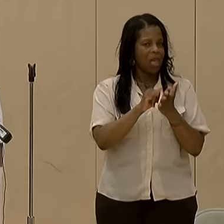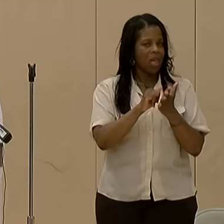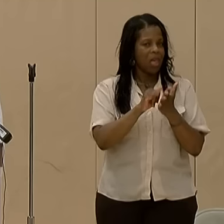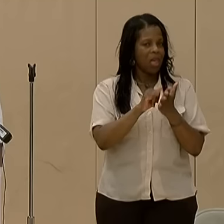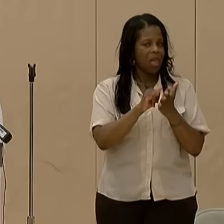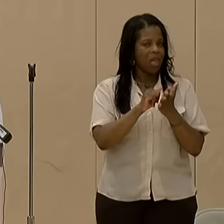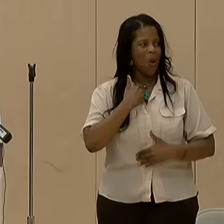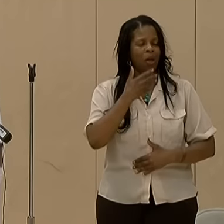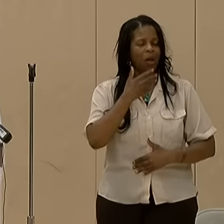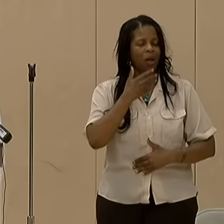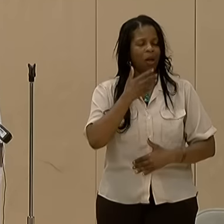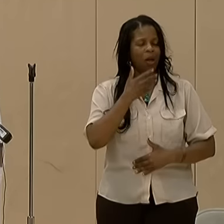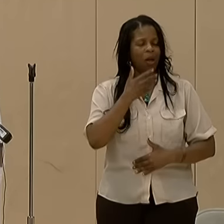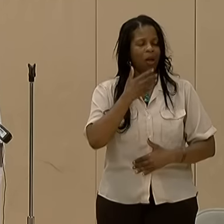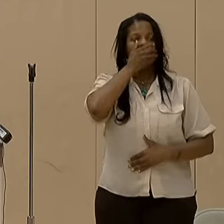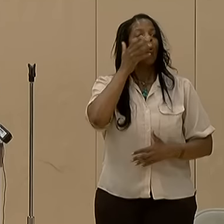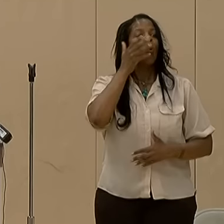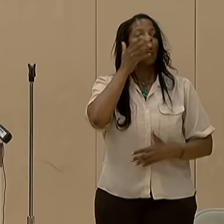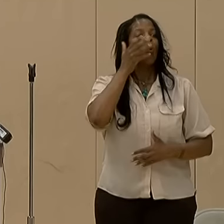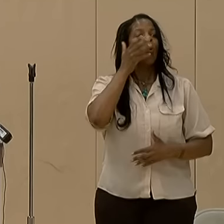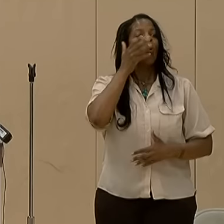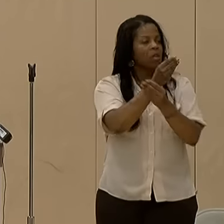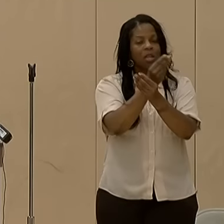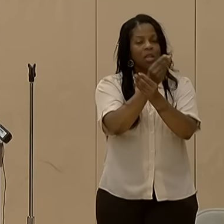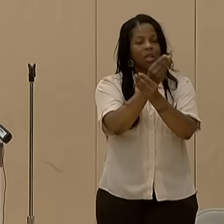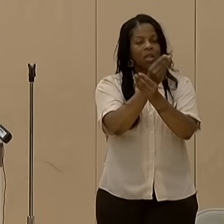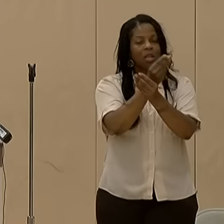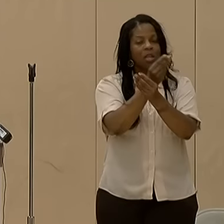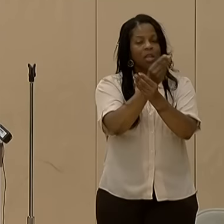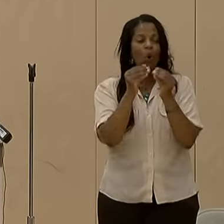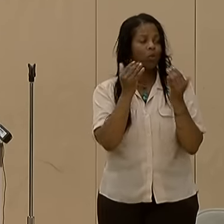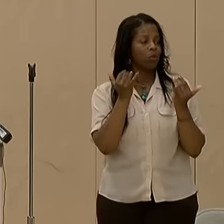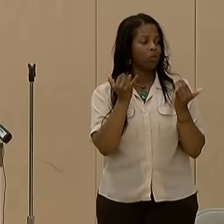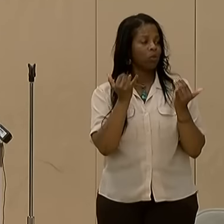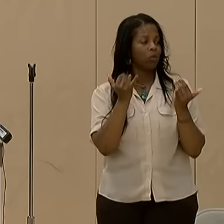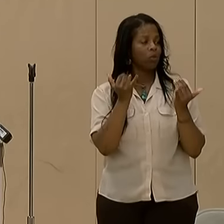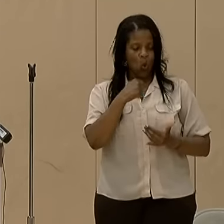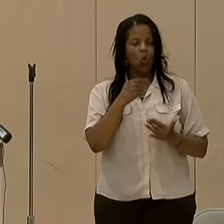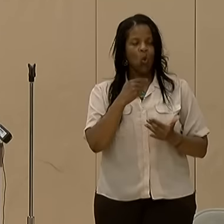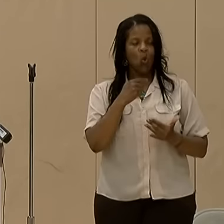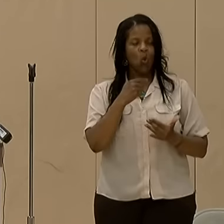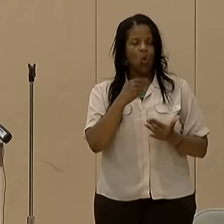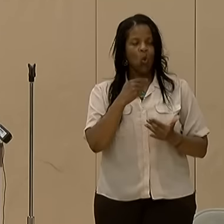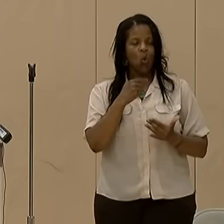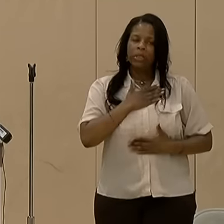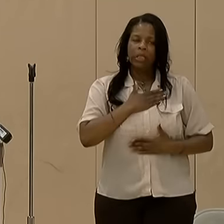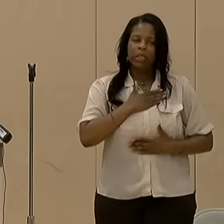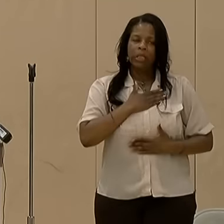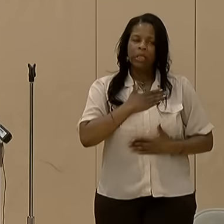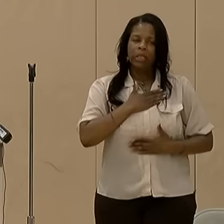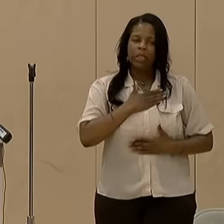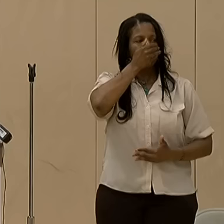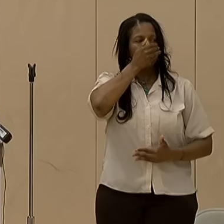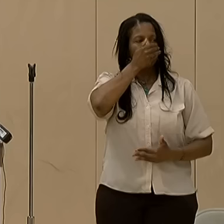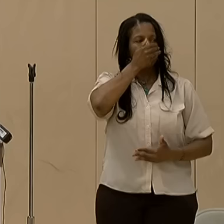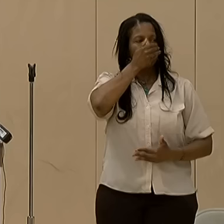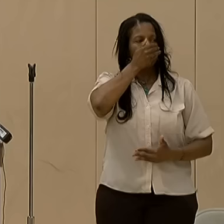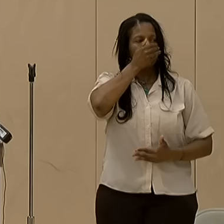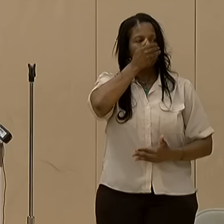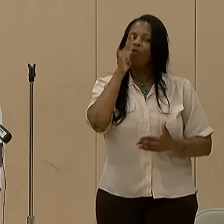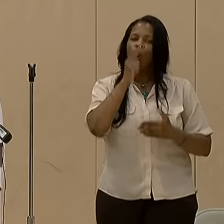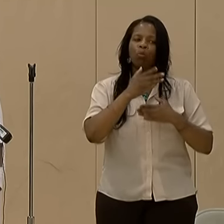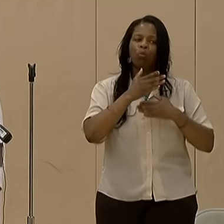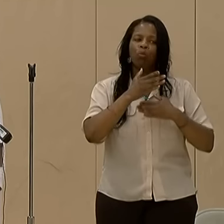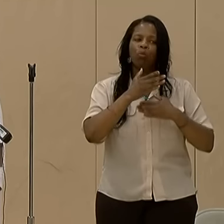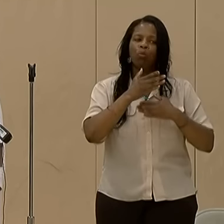N95s, and we're bringing out more today, is you want to wear that N95 mask just to protect your respiratory